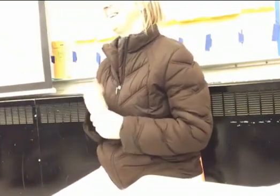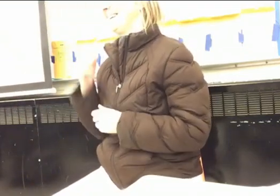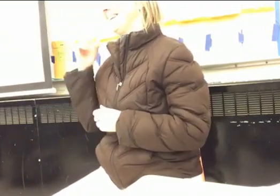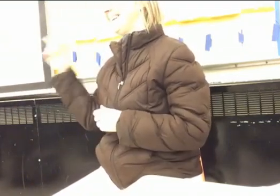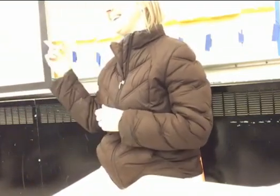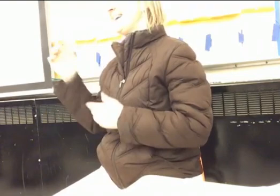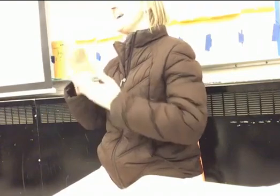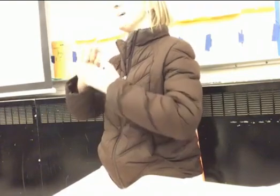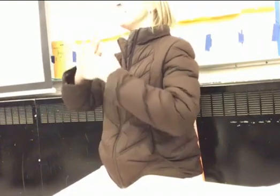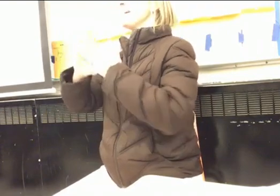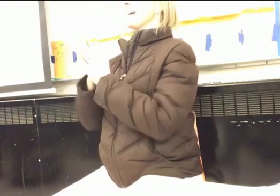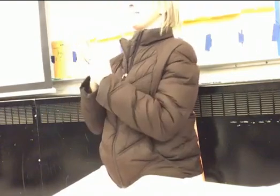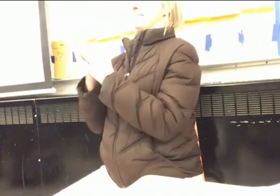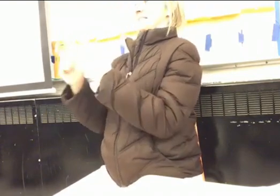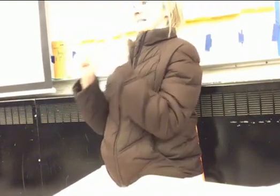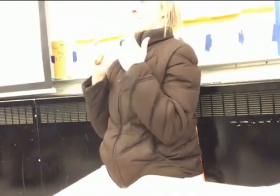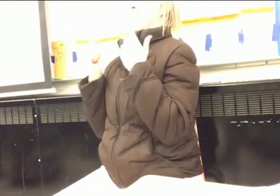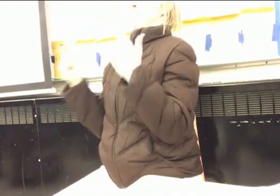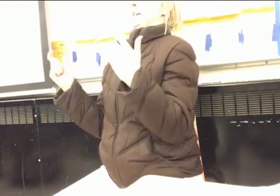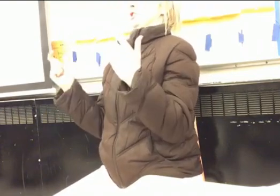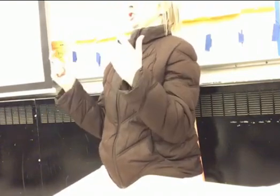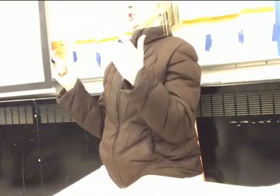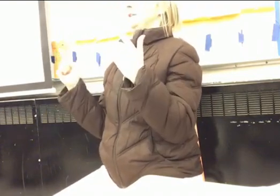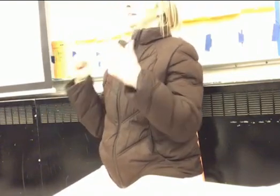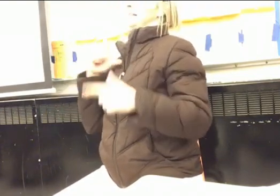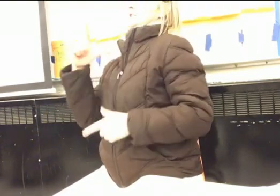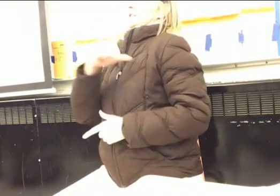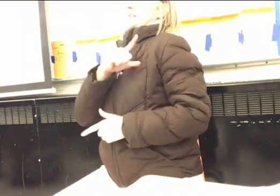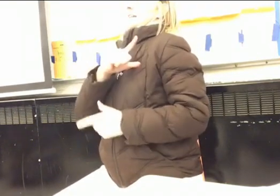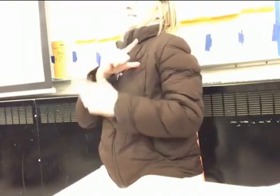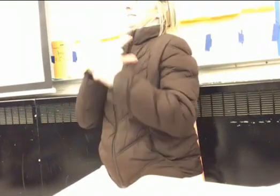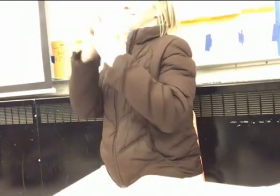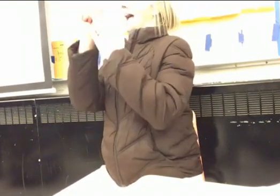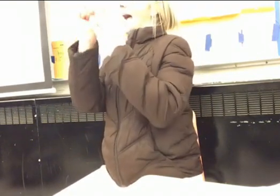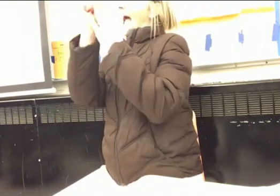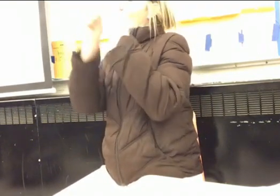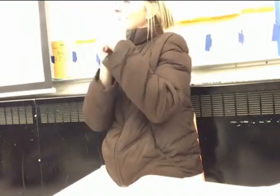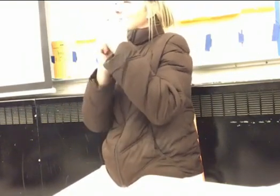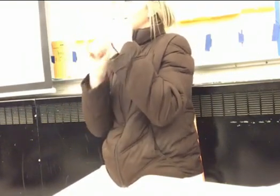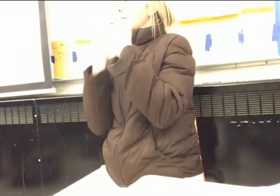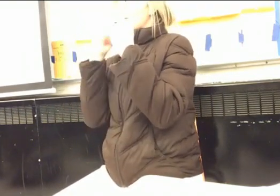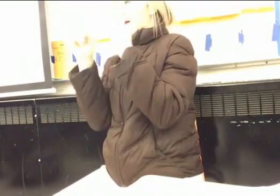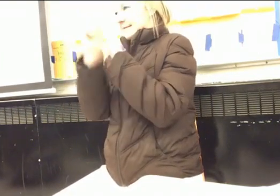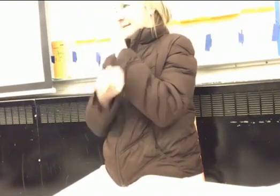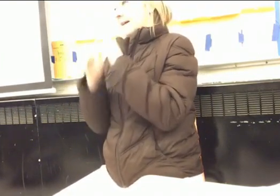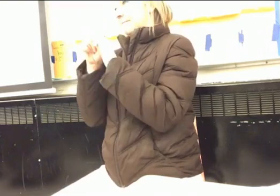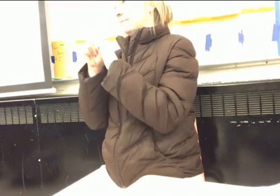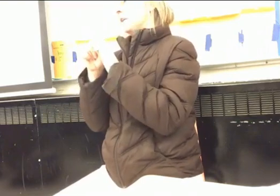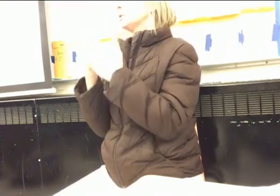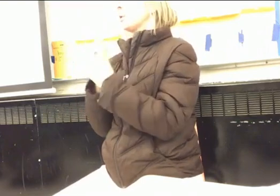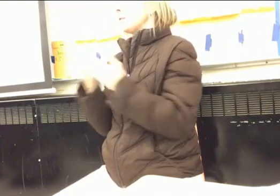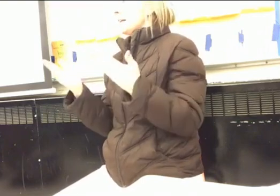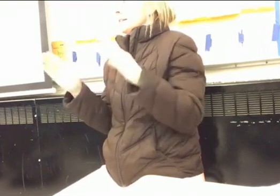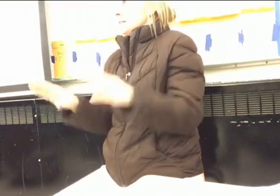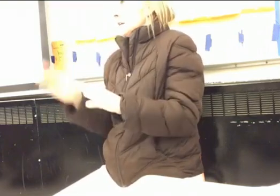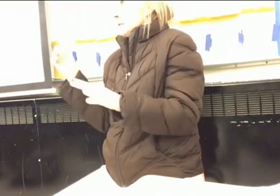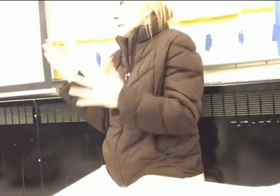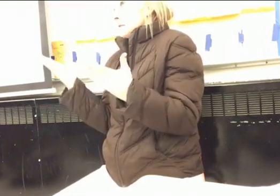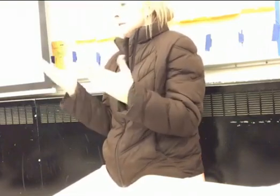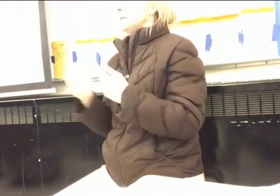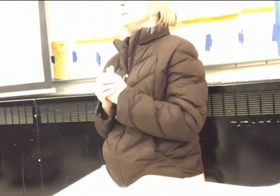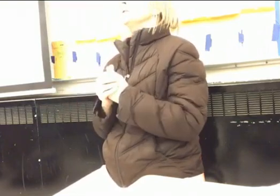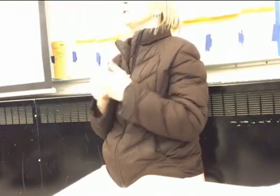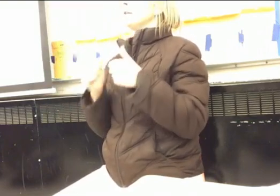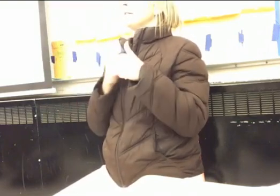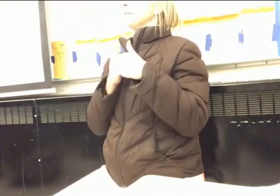become the major legislative act for this time period. So things that it does, number